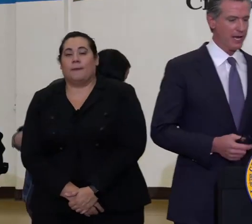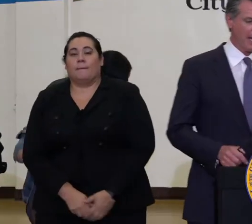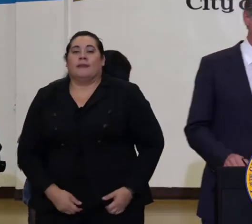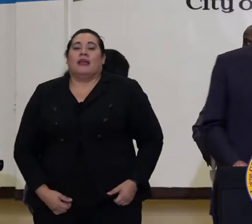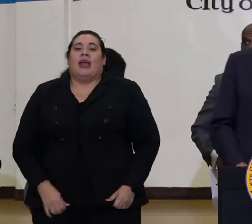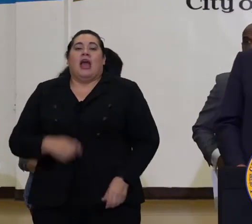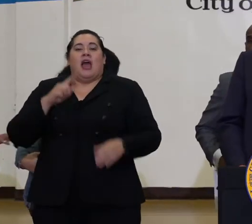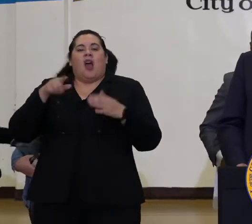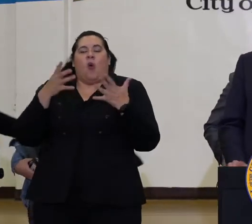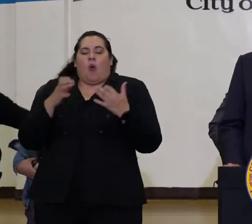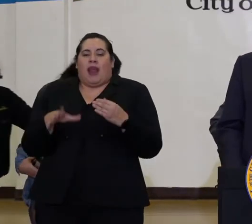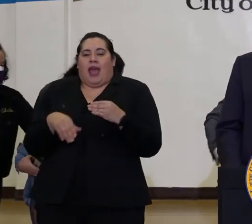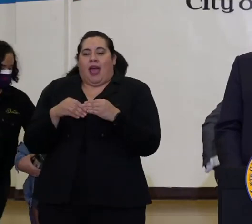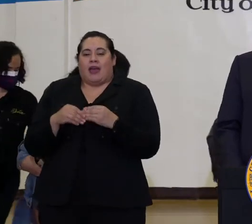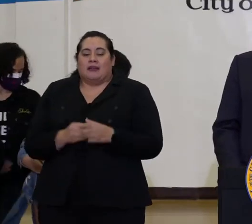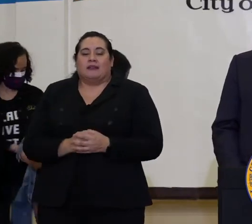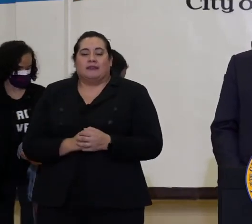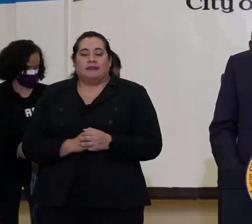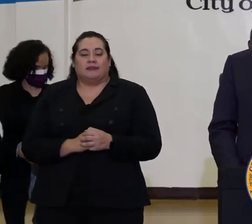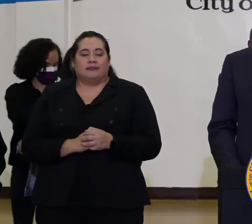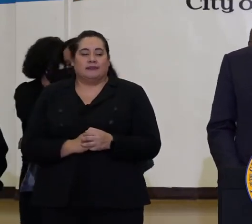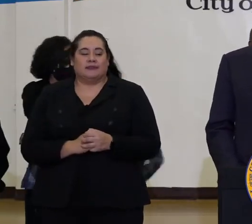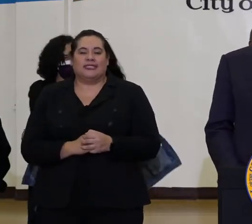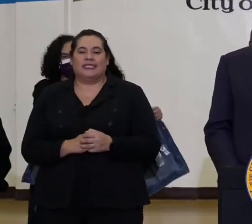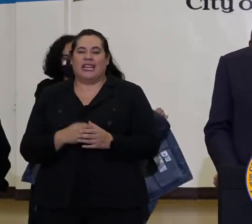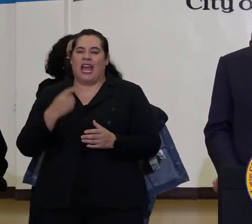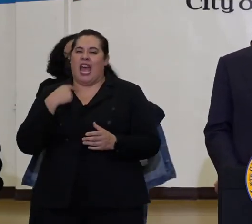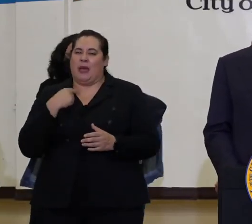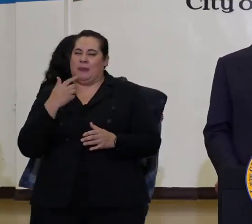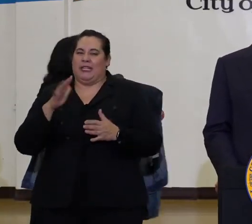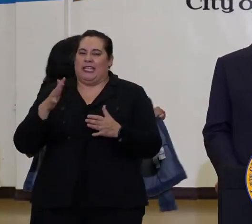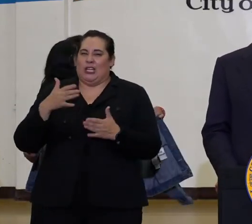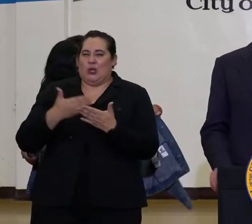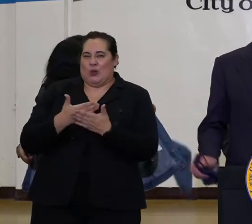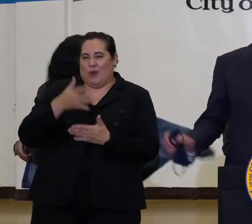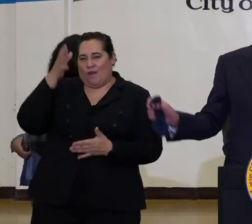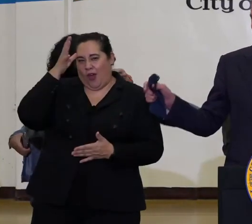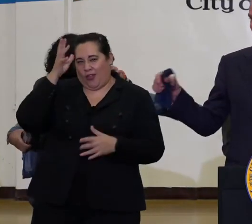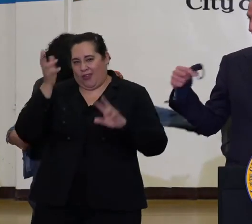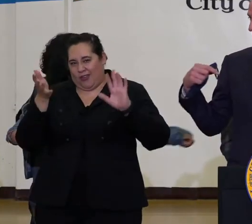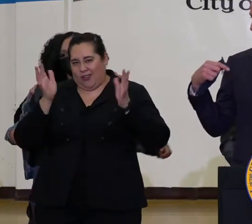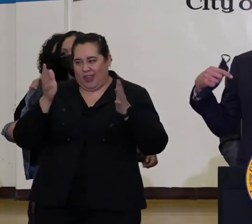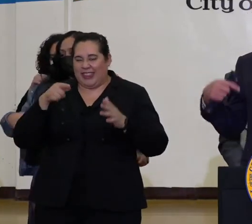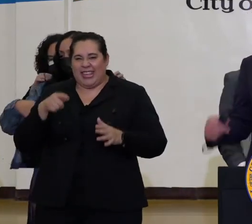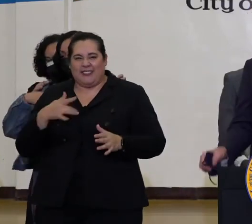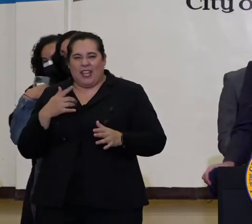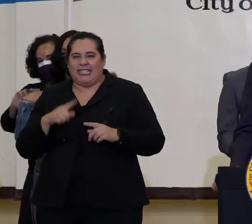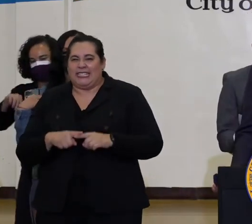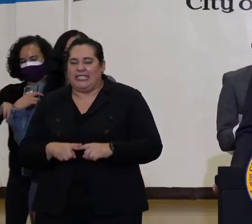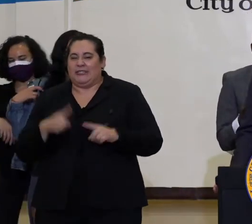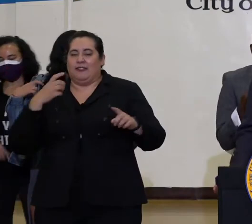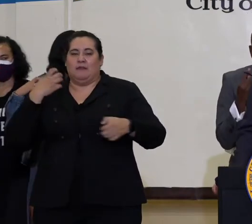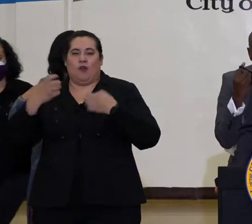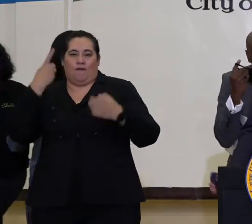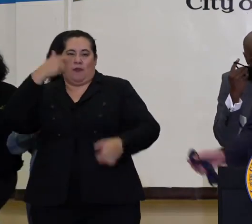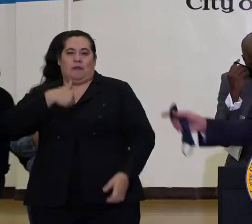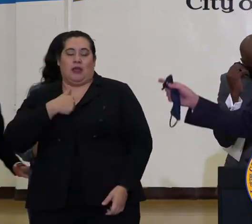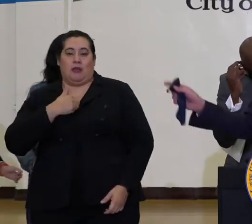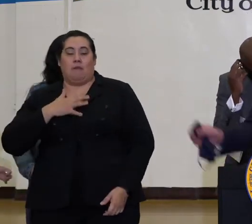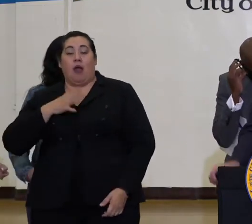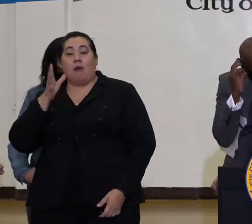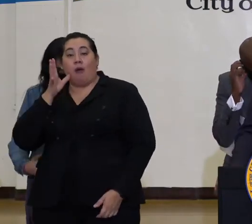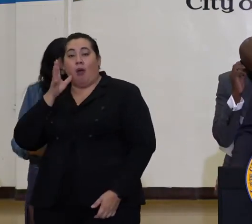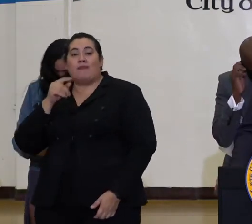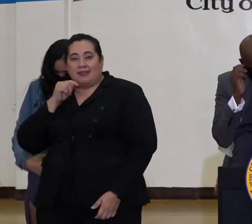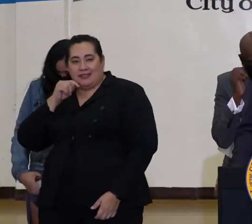I'd only add, look, I'm a relatively new father, so this has a different emotional attachment to me. My mom